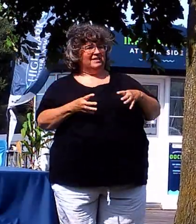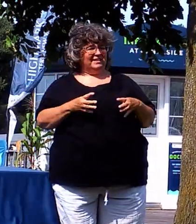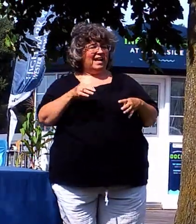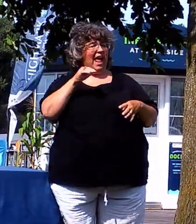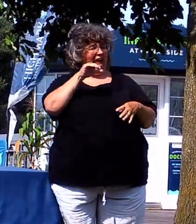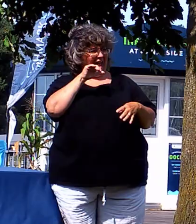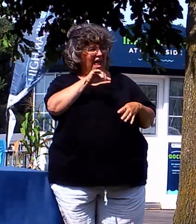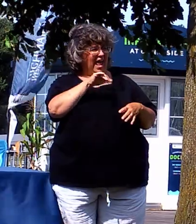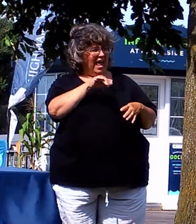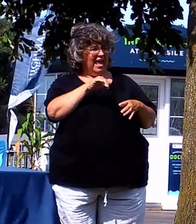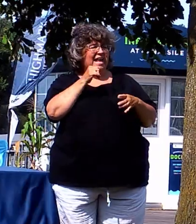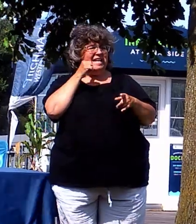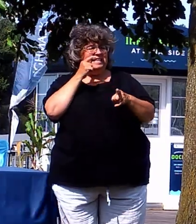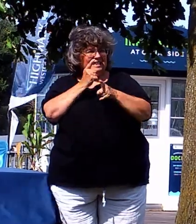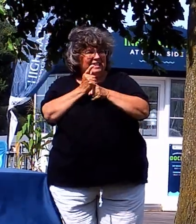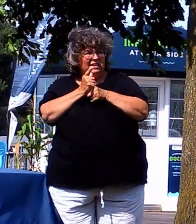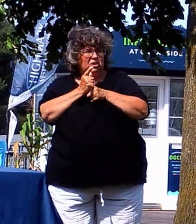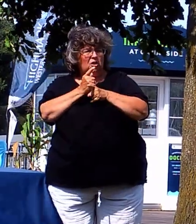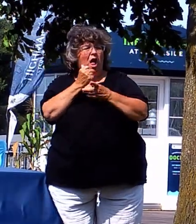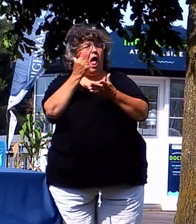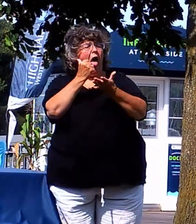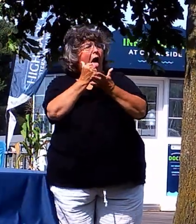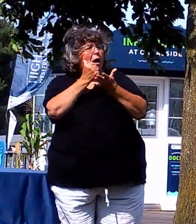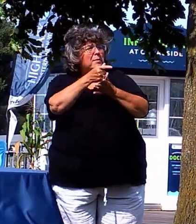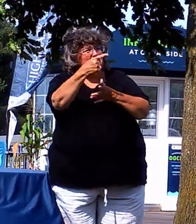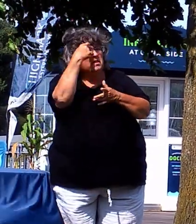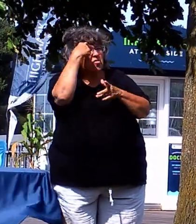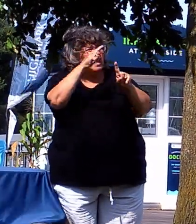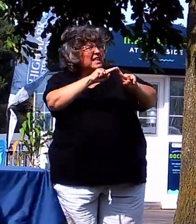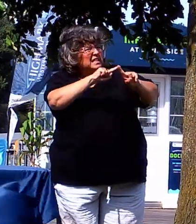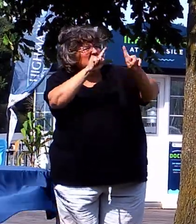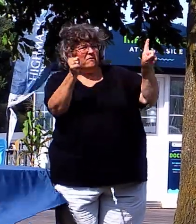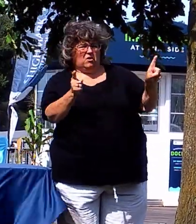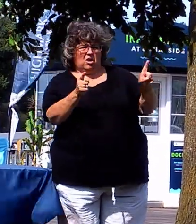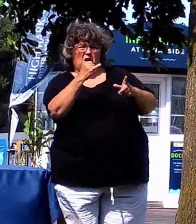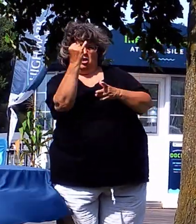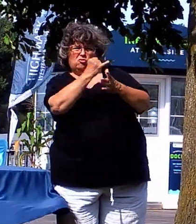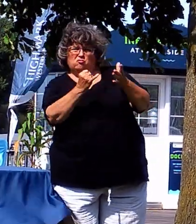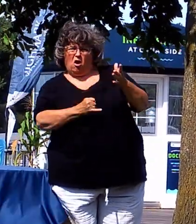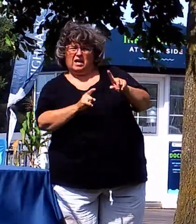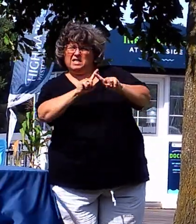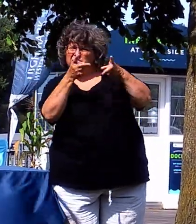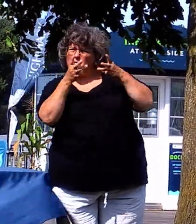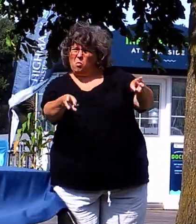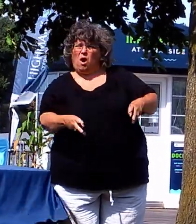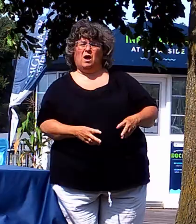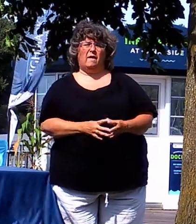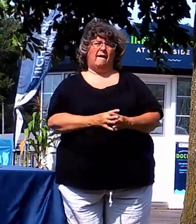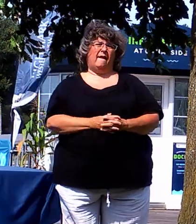got Marisol's sister has got his mind kind of going, and he's drawing more things in an ish type of manner.